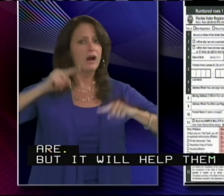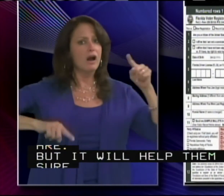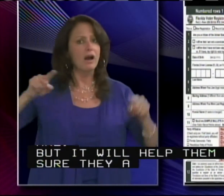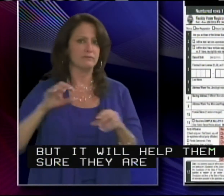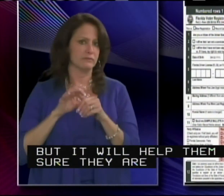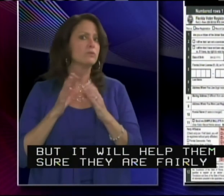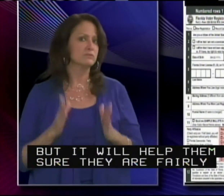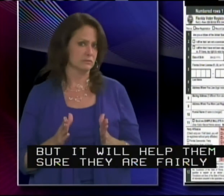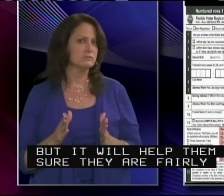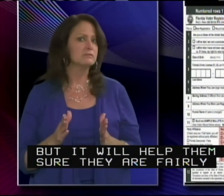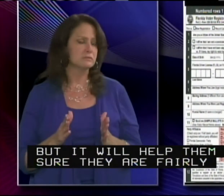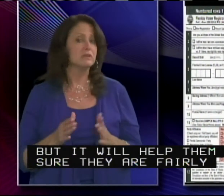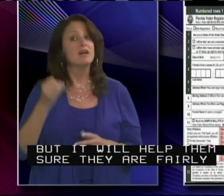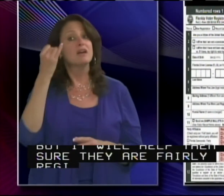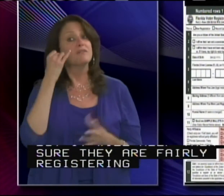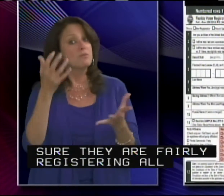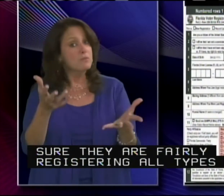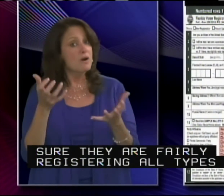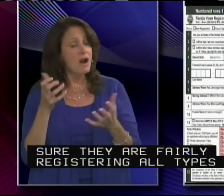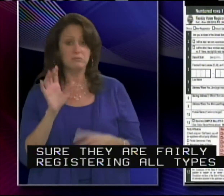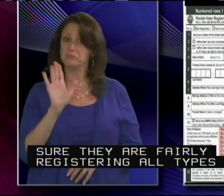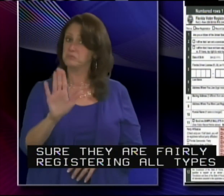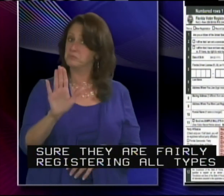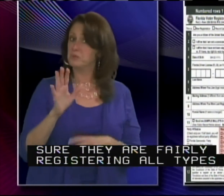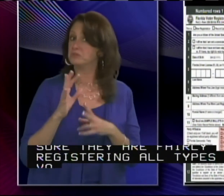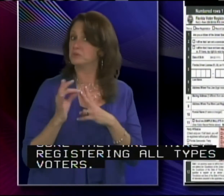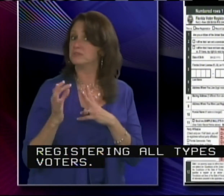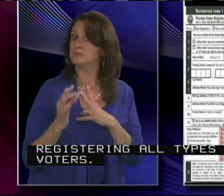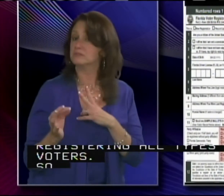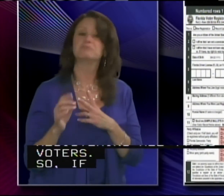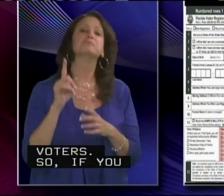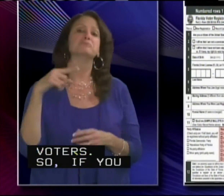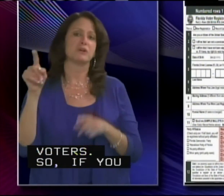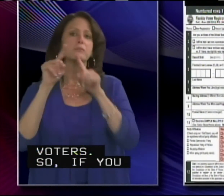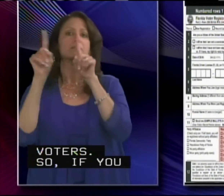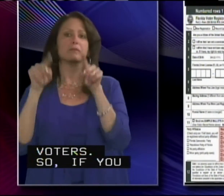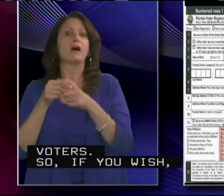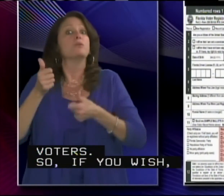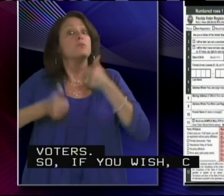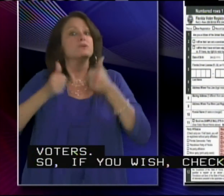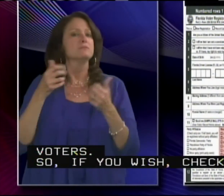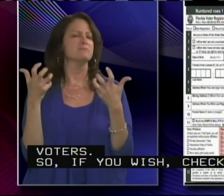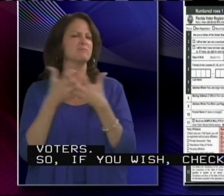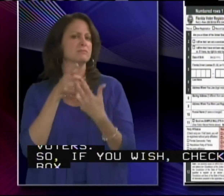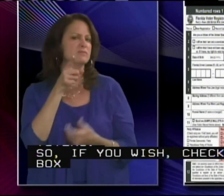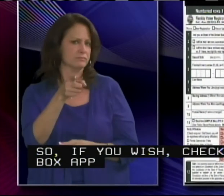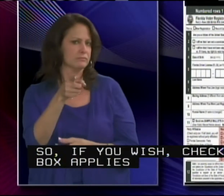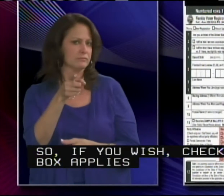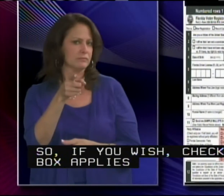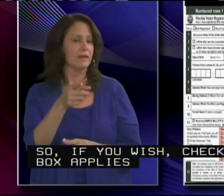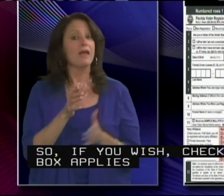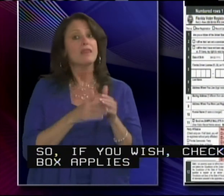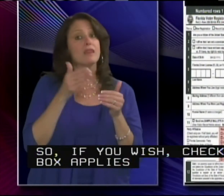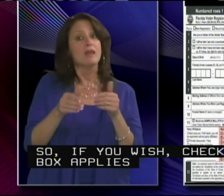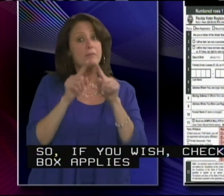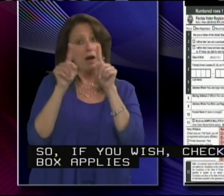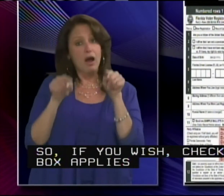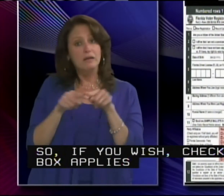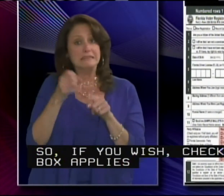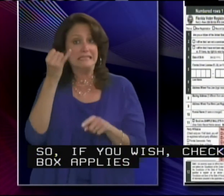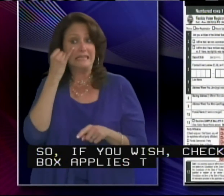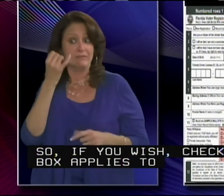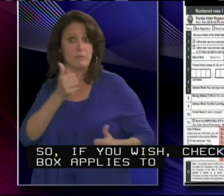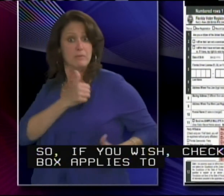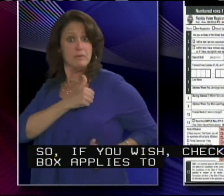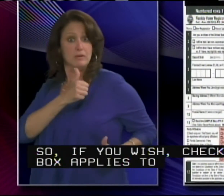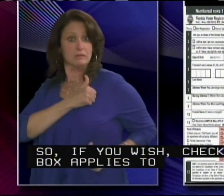of voters. So if you wish, check which box applies to you. The next box is